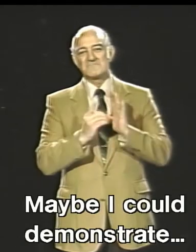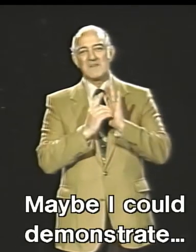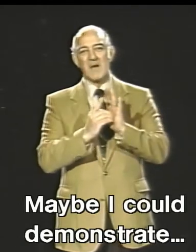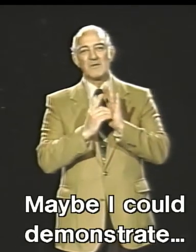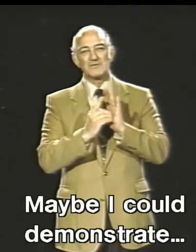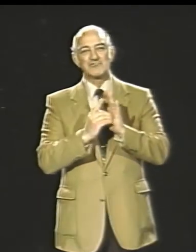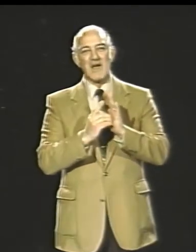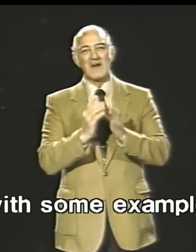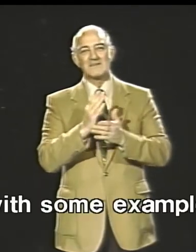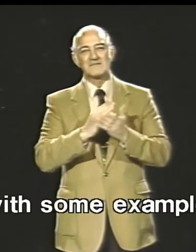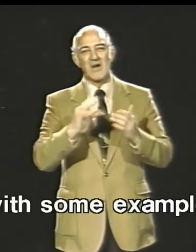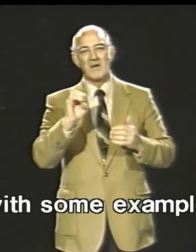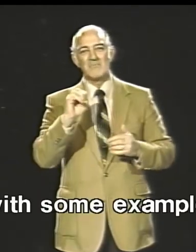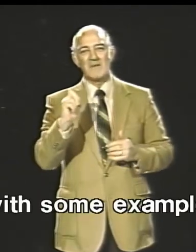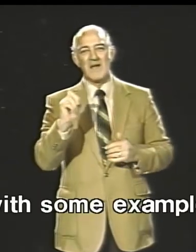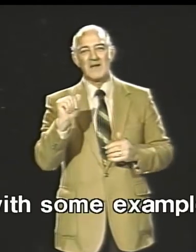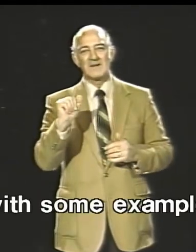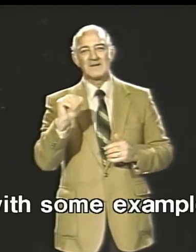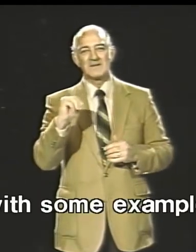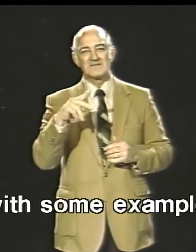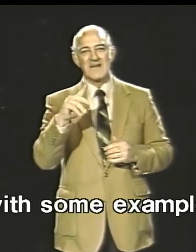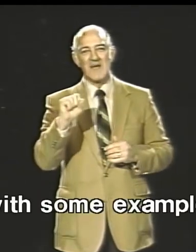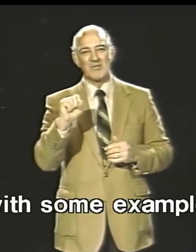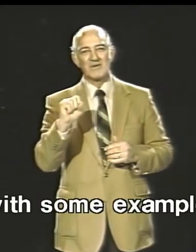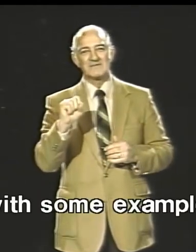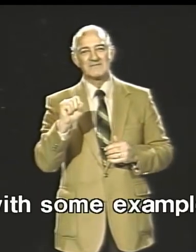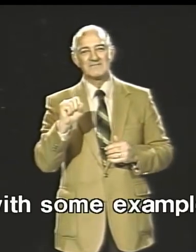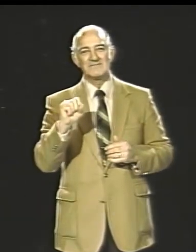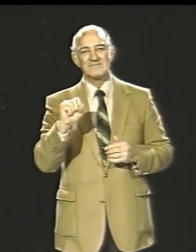Maybe I could demonstrate with some examples.